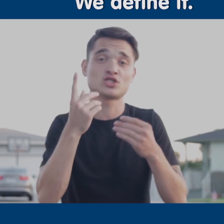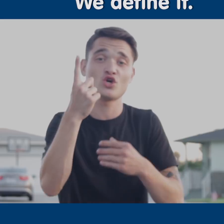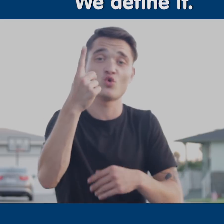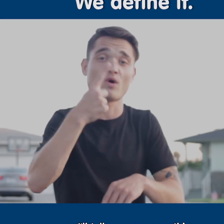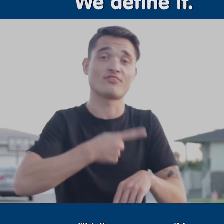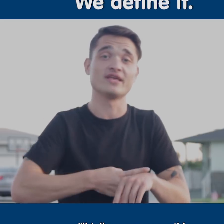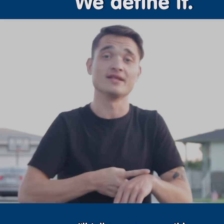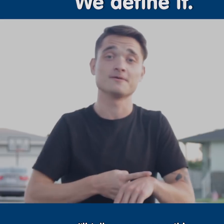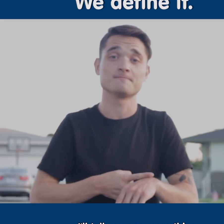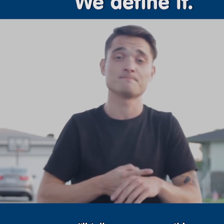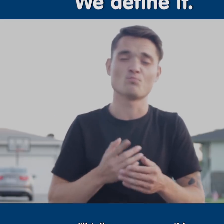I'll tell you one more thing.